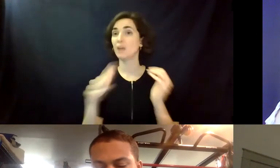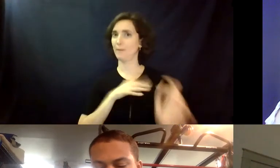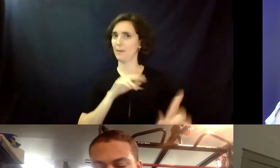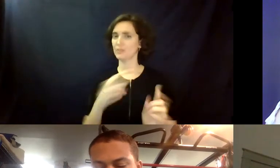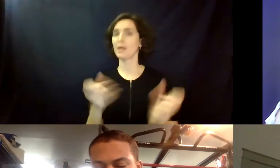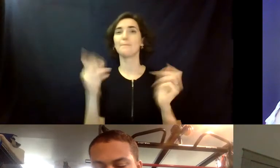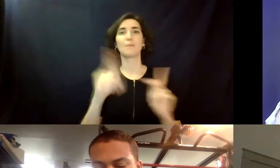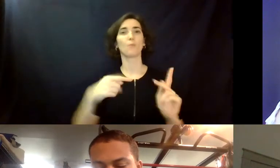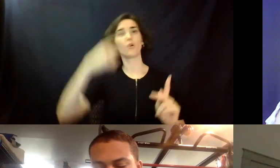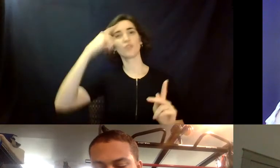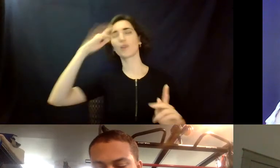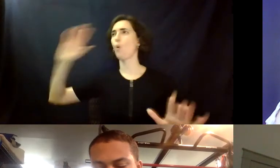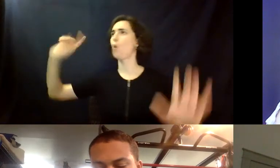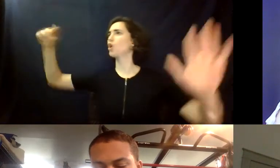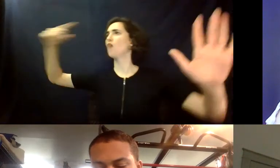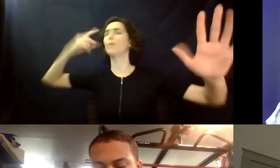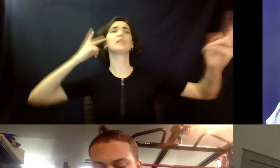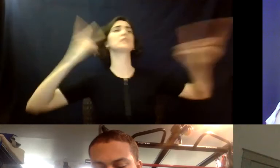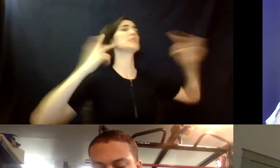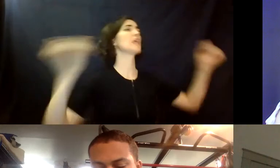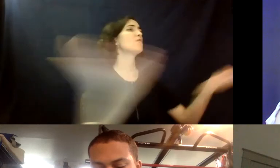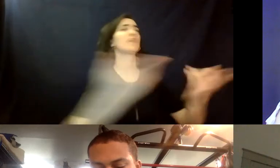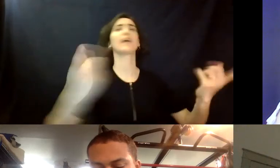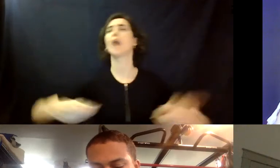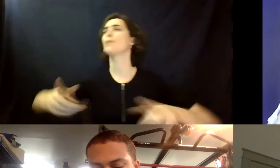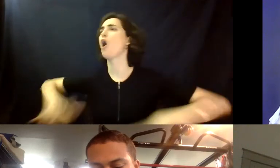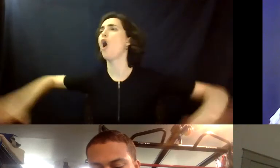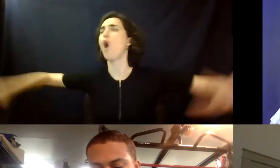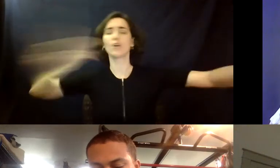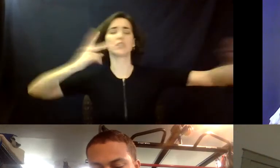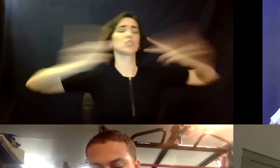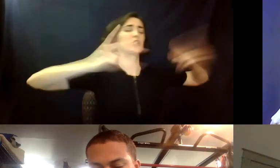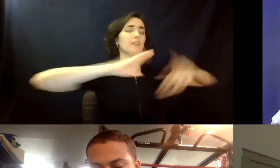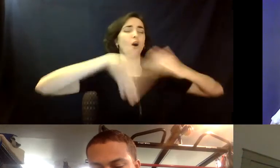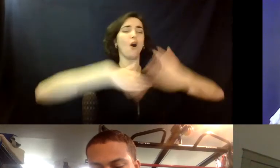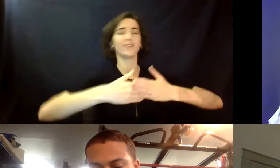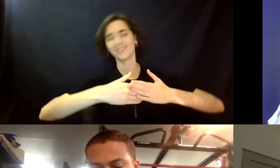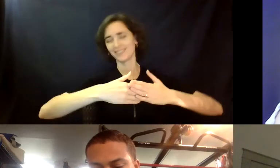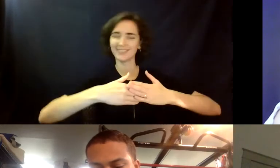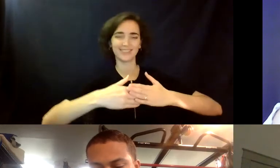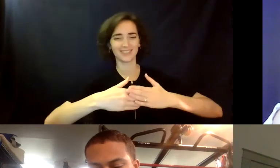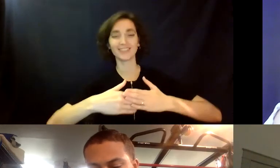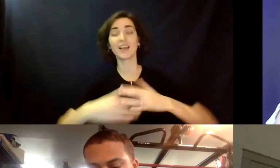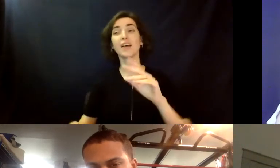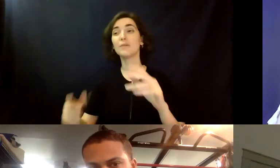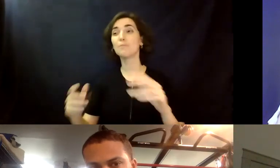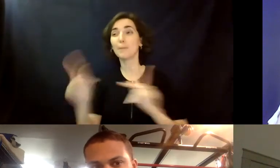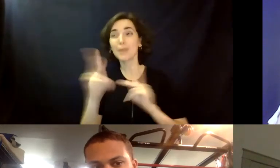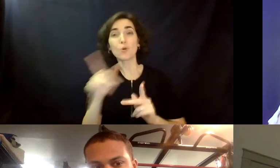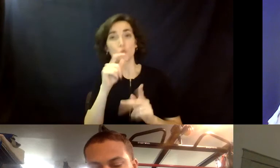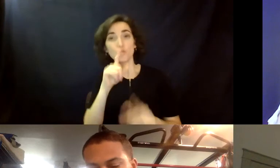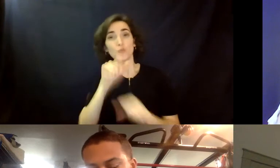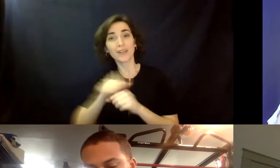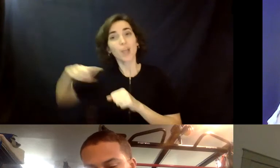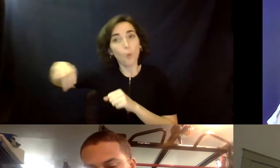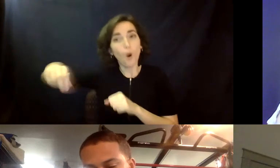has this omnipresent view about everything that's going on in every single piece of time. But the folks that, for example, in their neighborhoods that walk those sidewalks